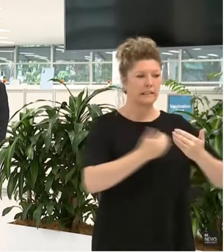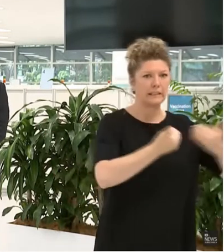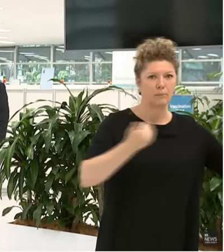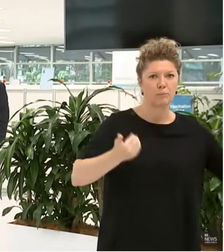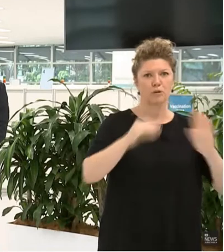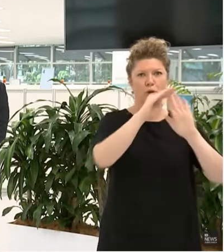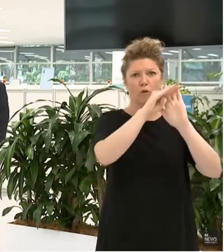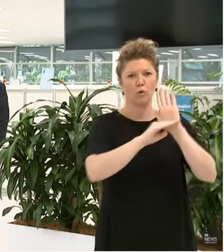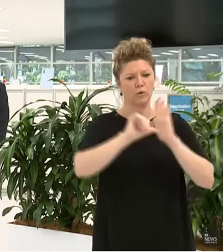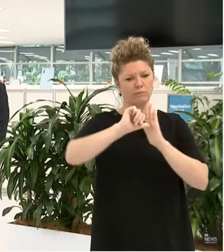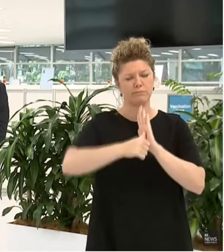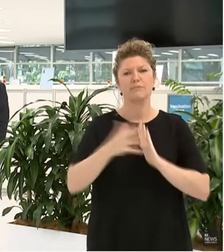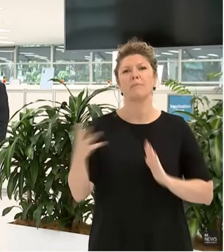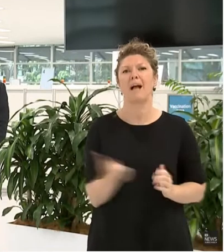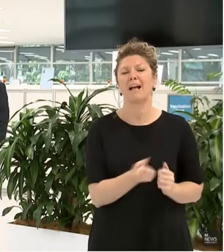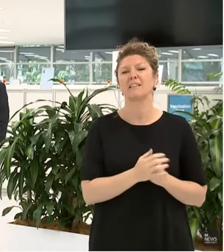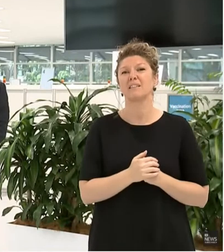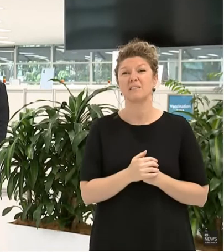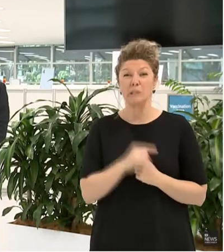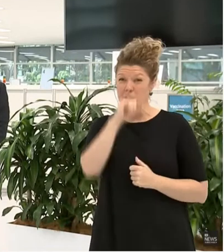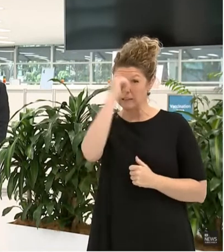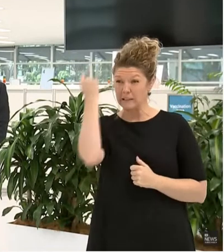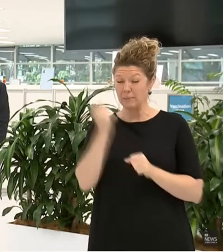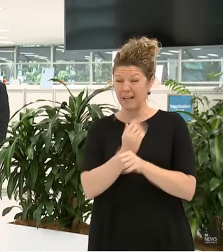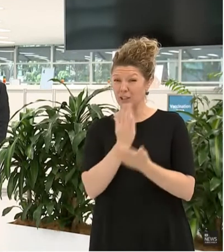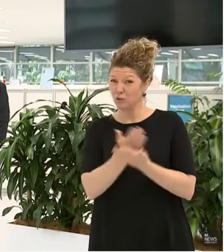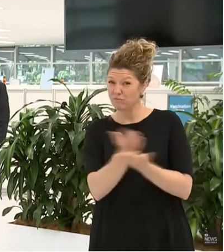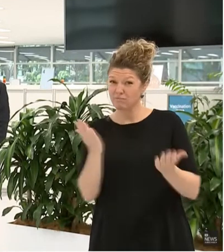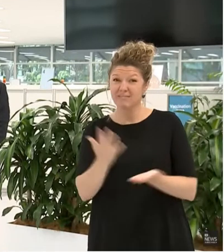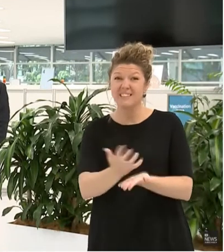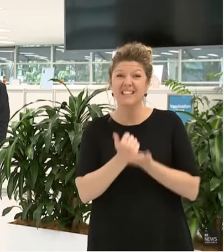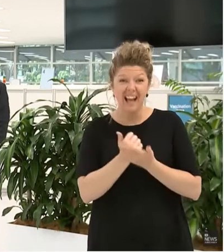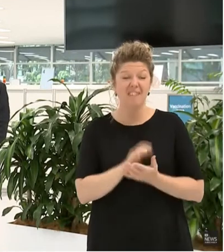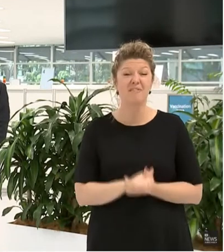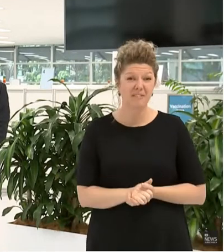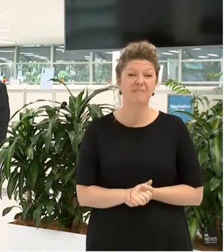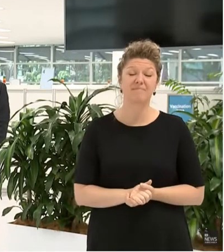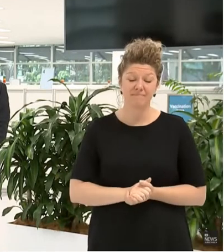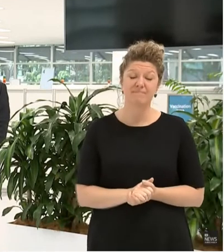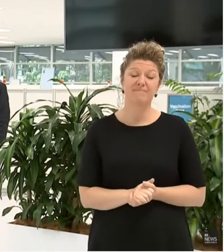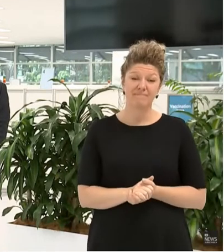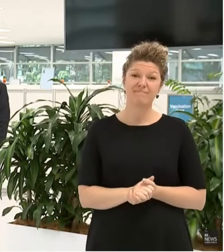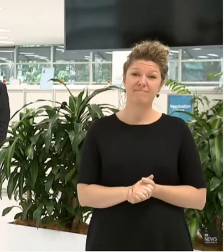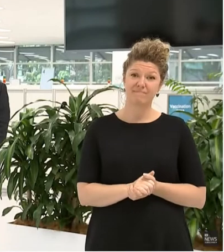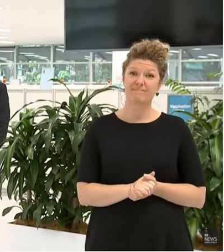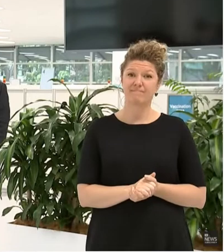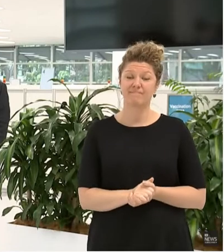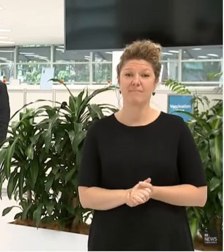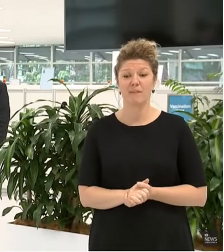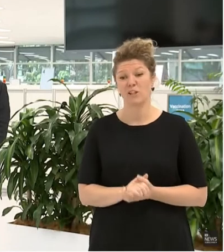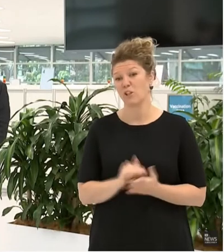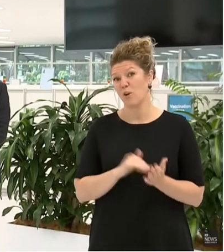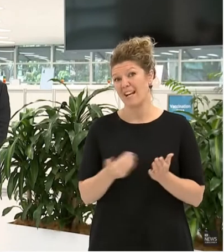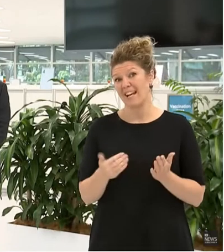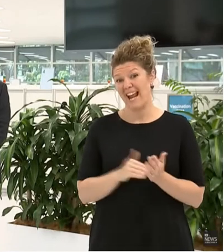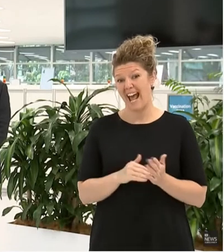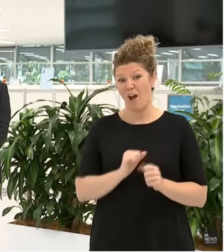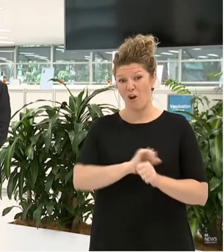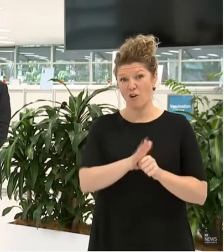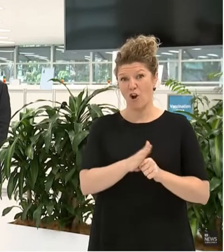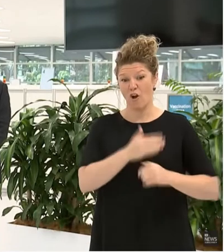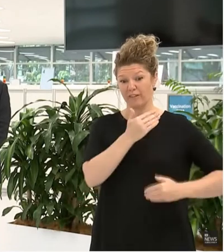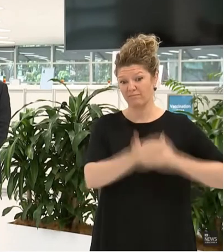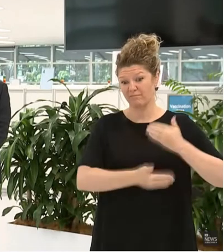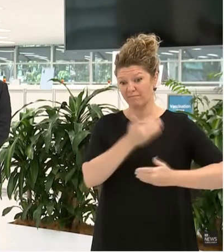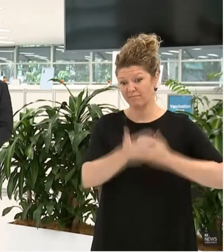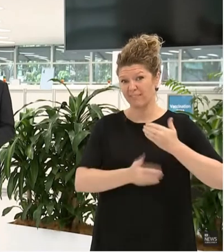are in place to keep our community safe, and we'll continue to do that as we move through this next phase of the pandemic. But